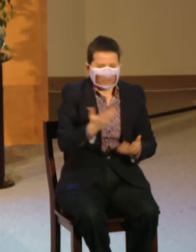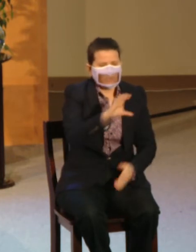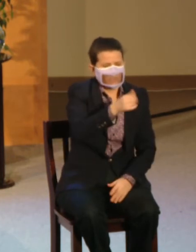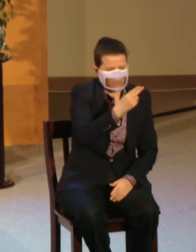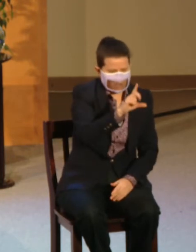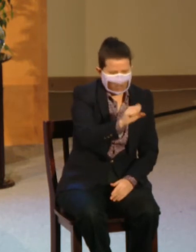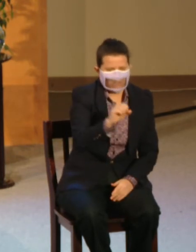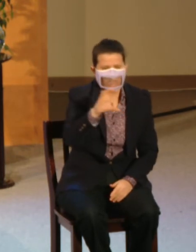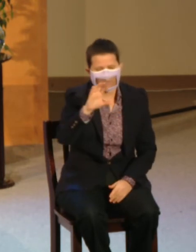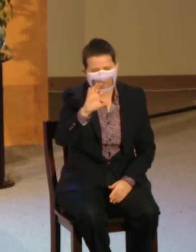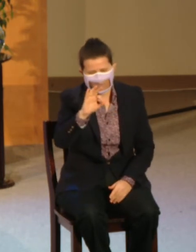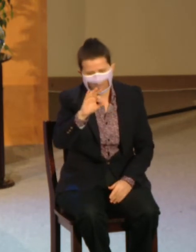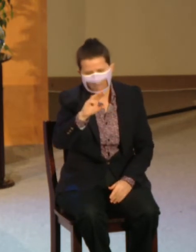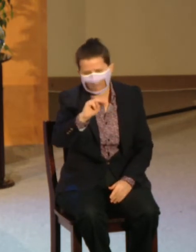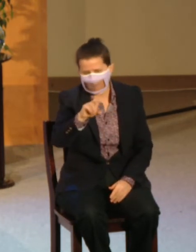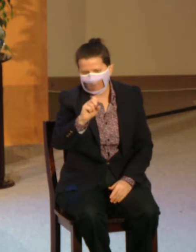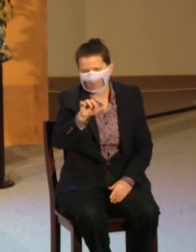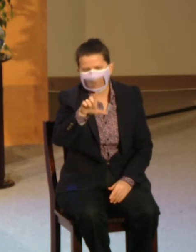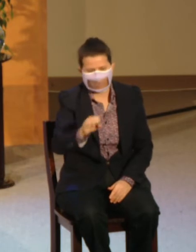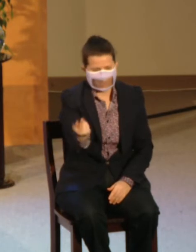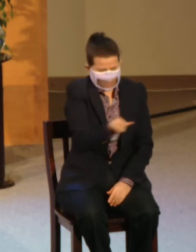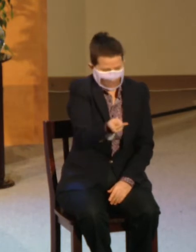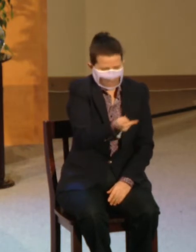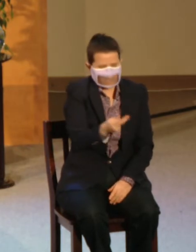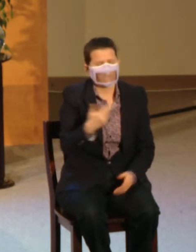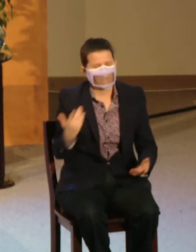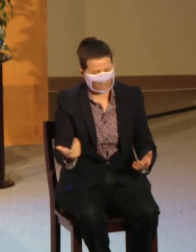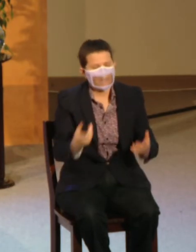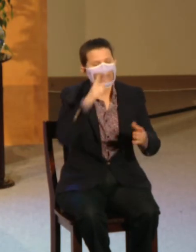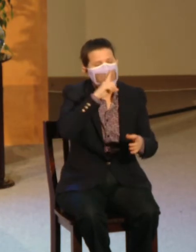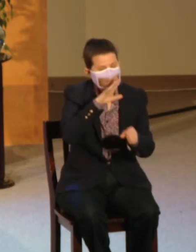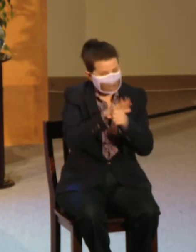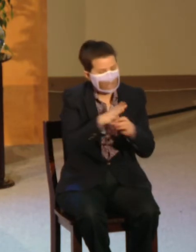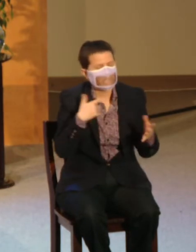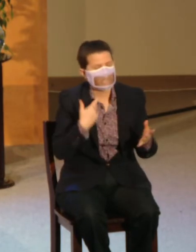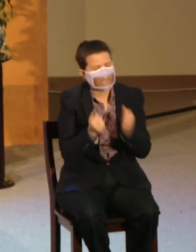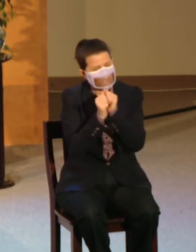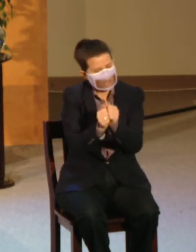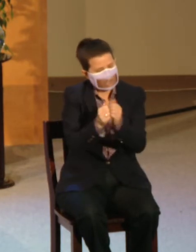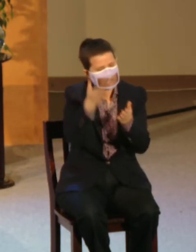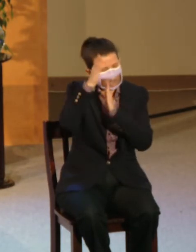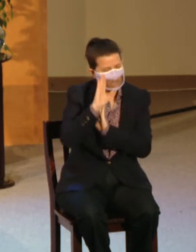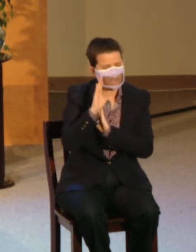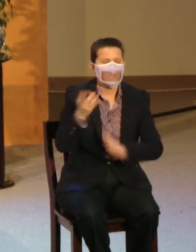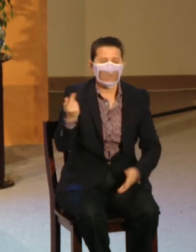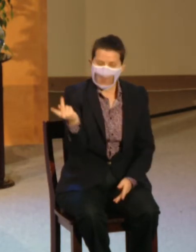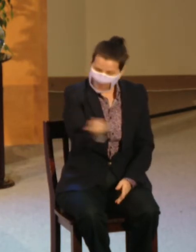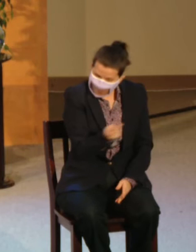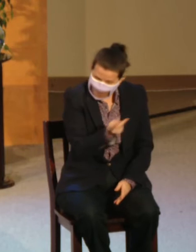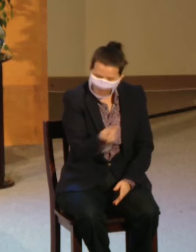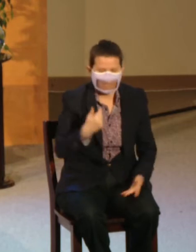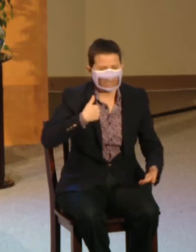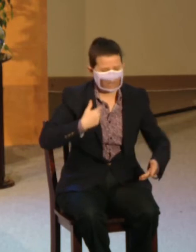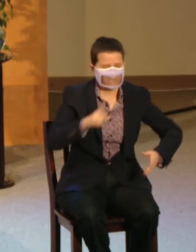was their covenant. We, Charles Fillmore and Myrtle Fillmore, husband and wife, hereby